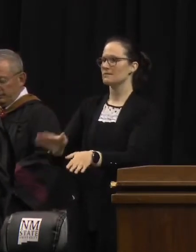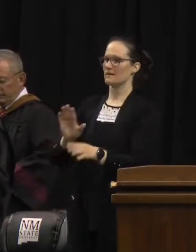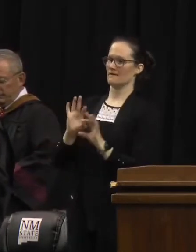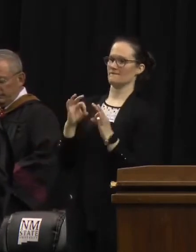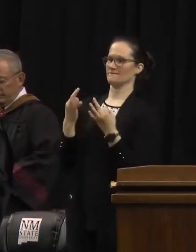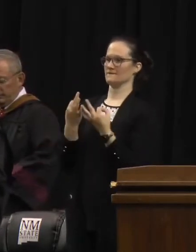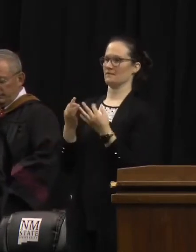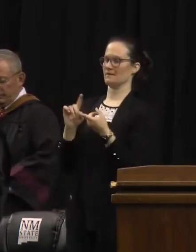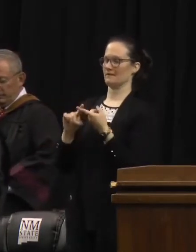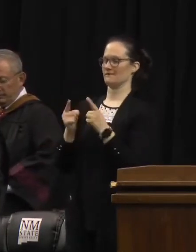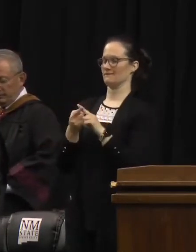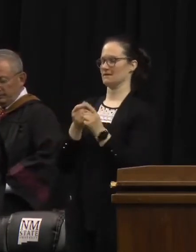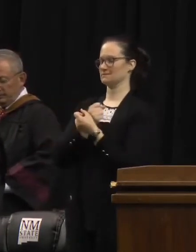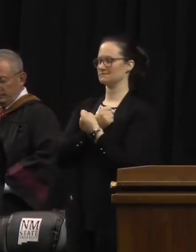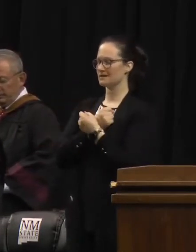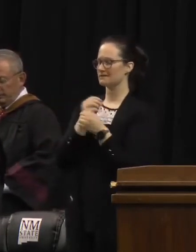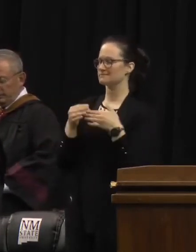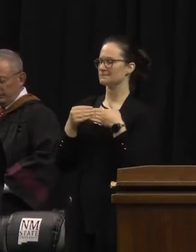without their guidance.